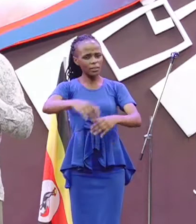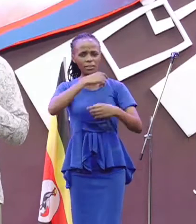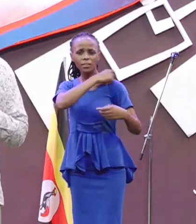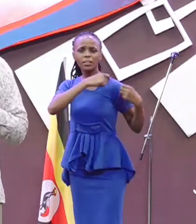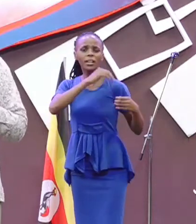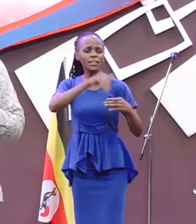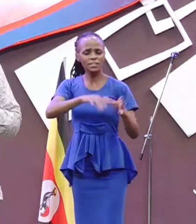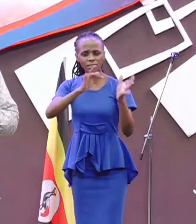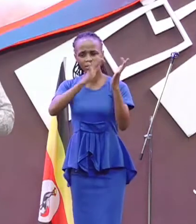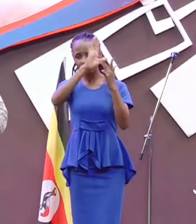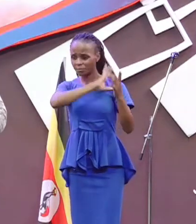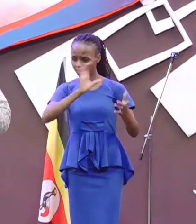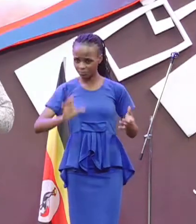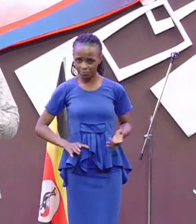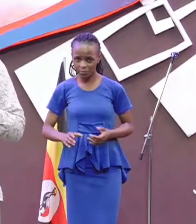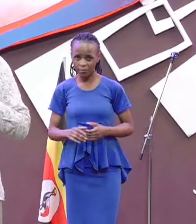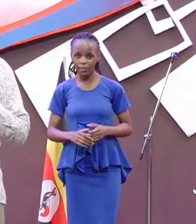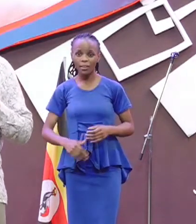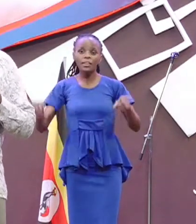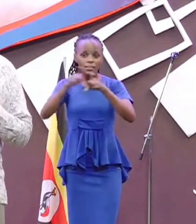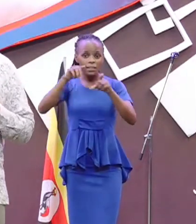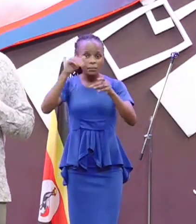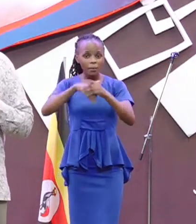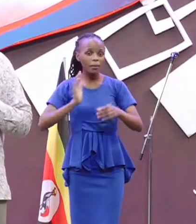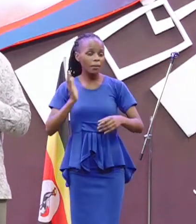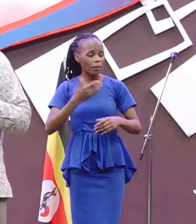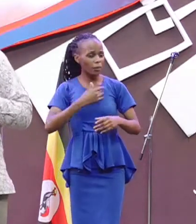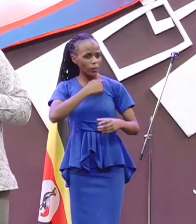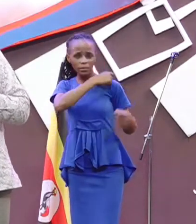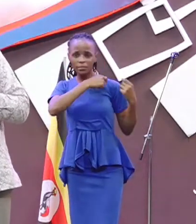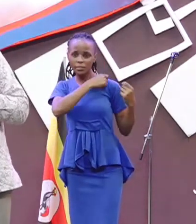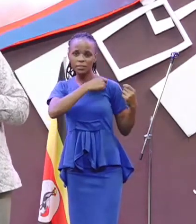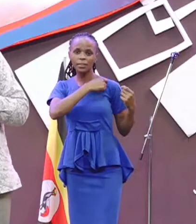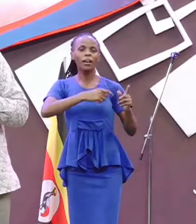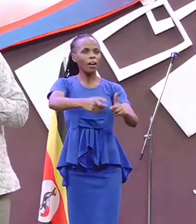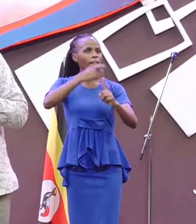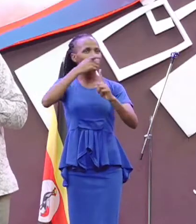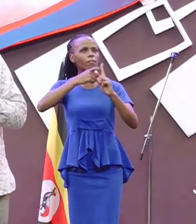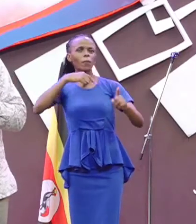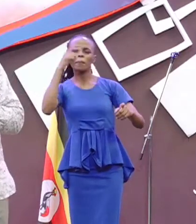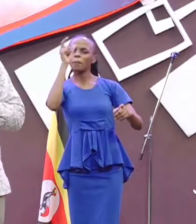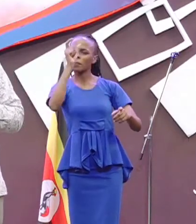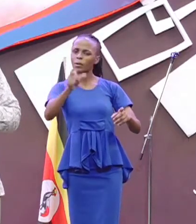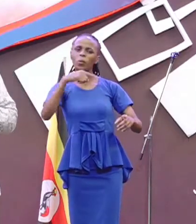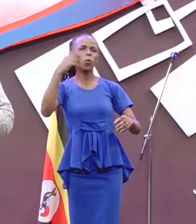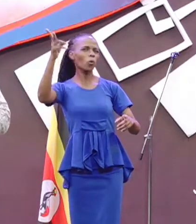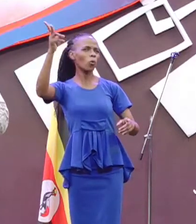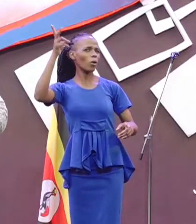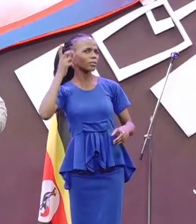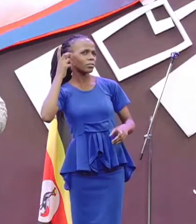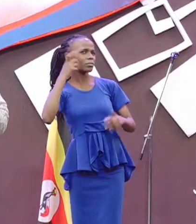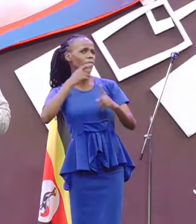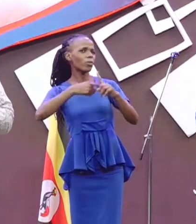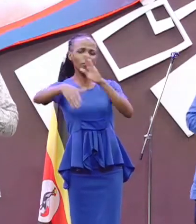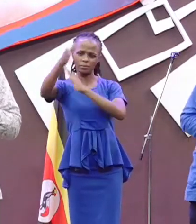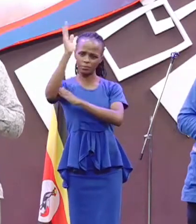Christ Jesus, and that is our inheritance from he who heard